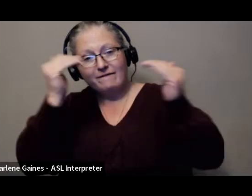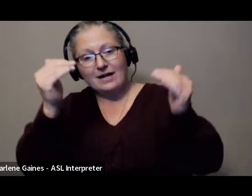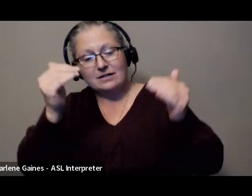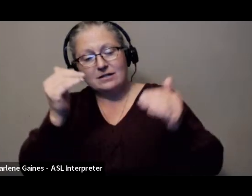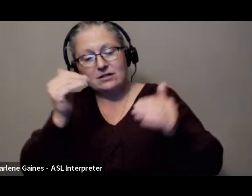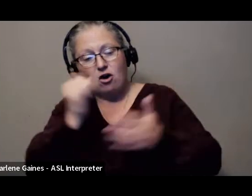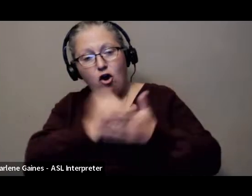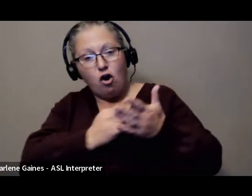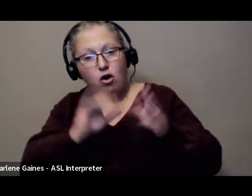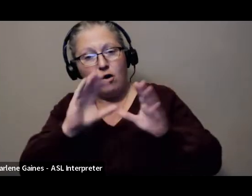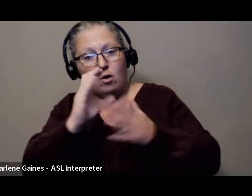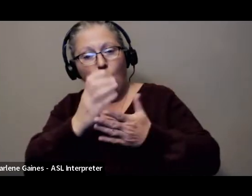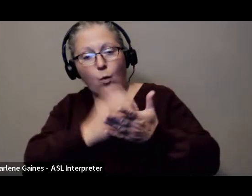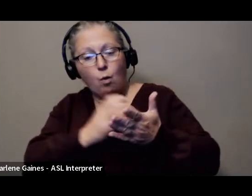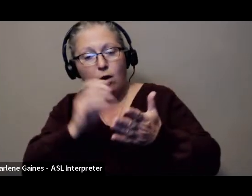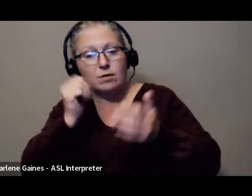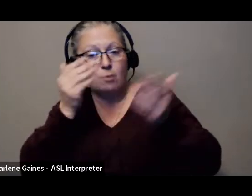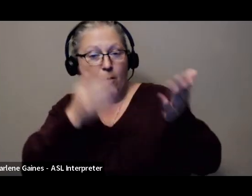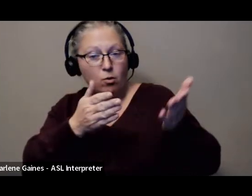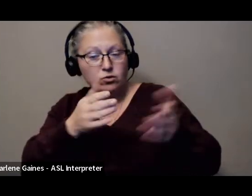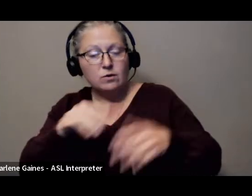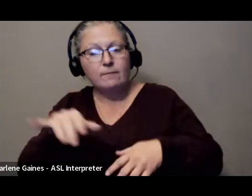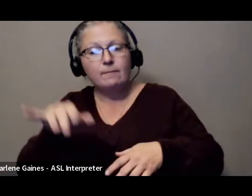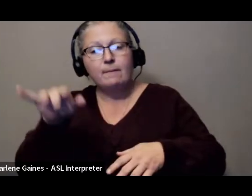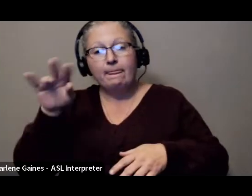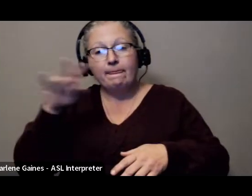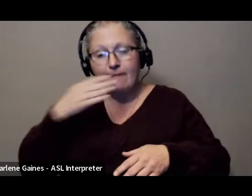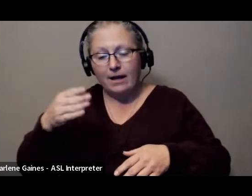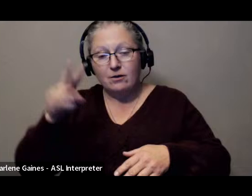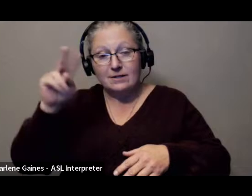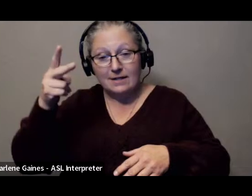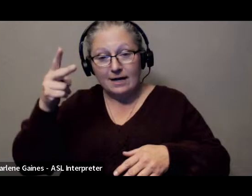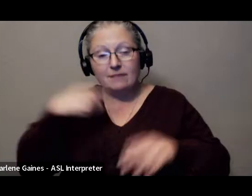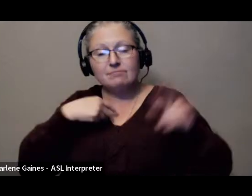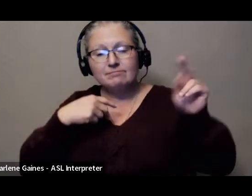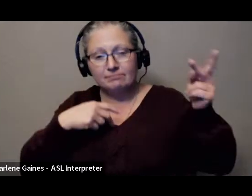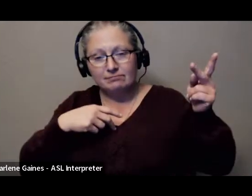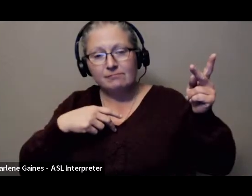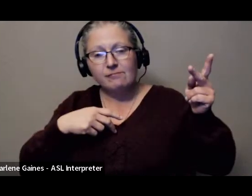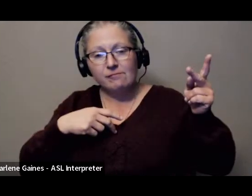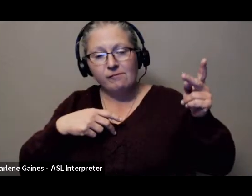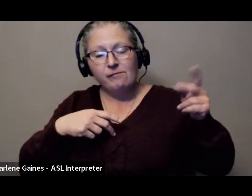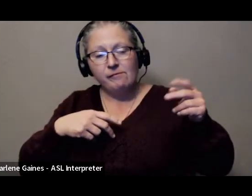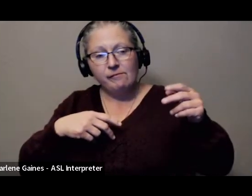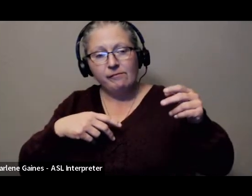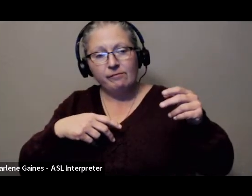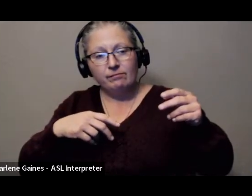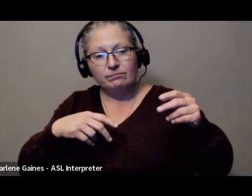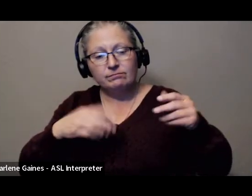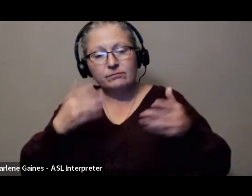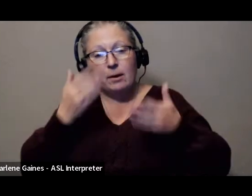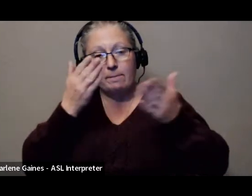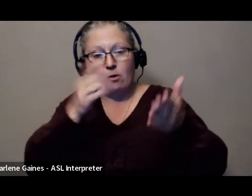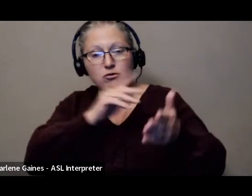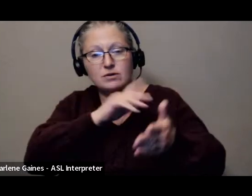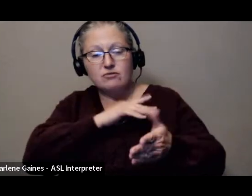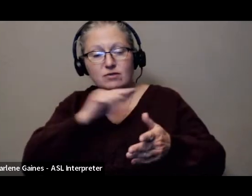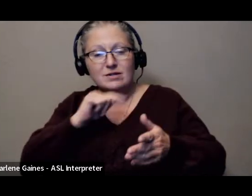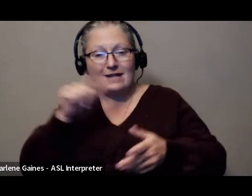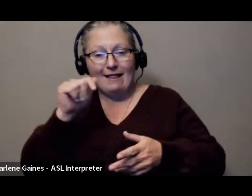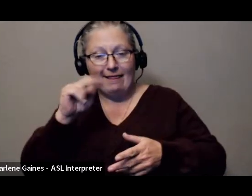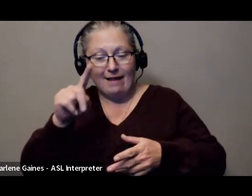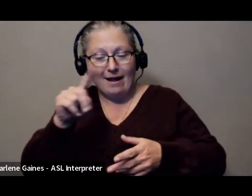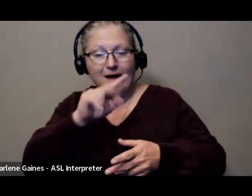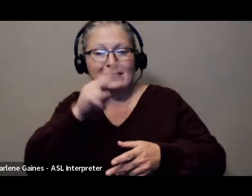art course proposal. Thank you. Second. I second that. Oh, yeah, go ahead. Motion by trustee Land, second by